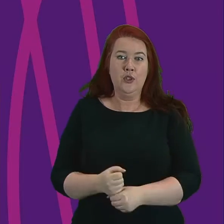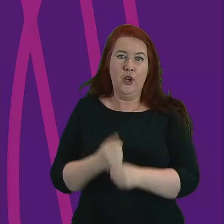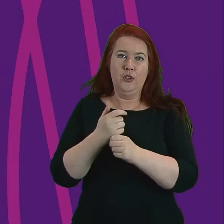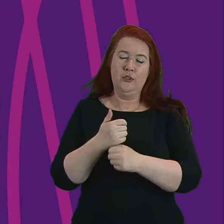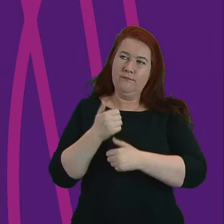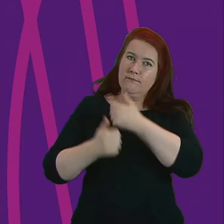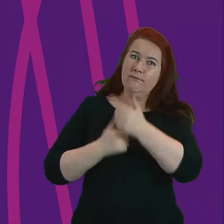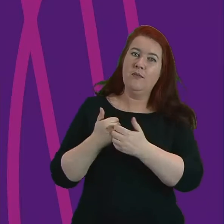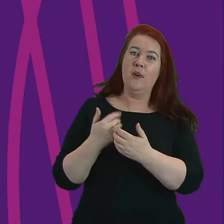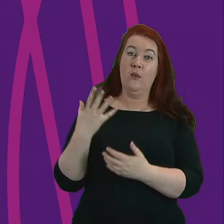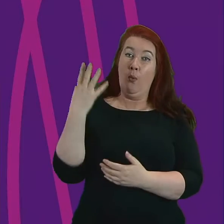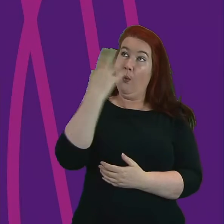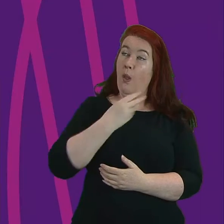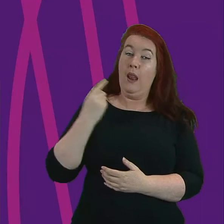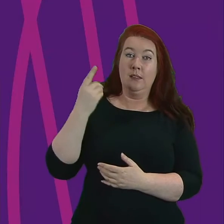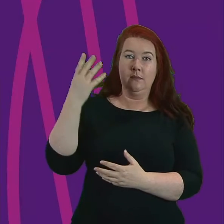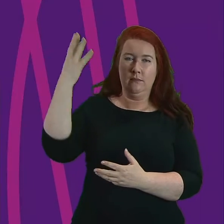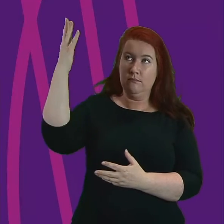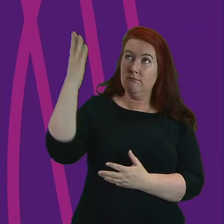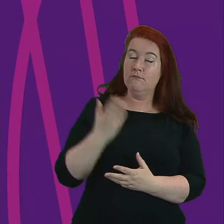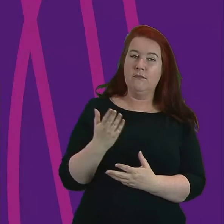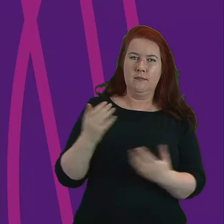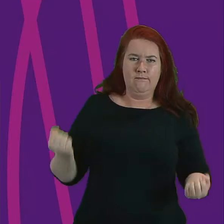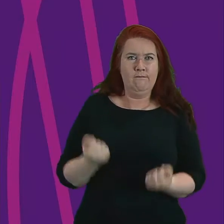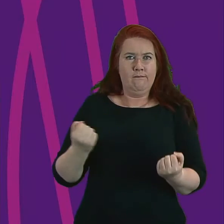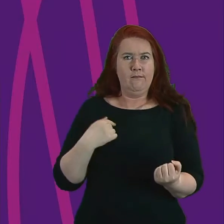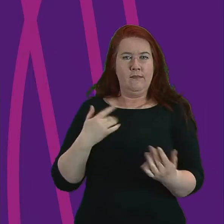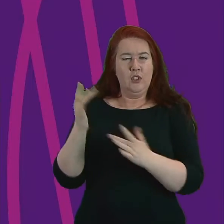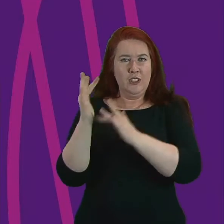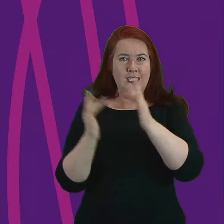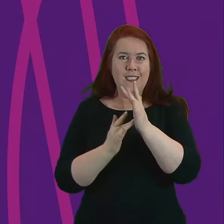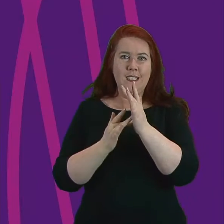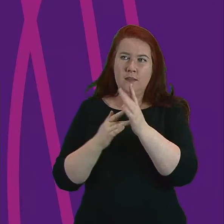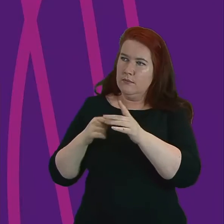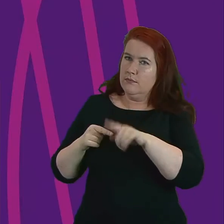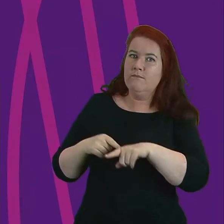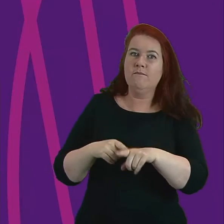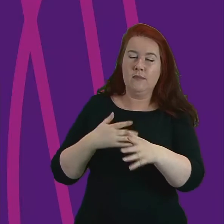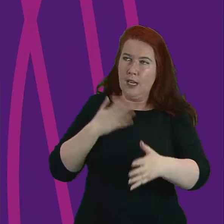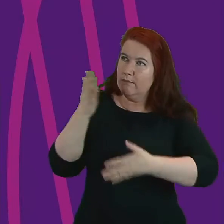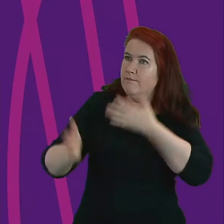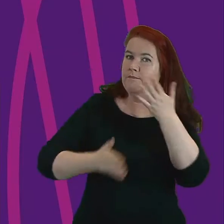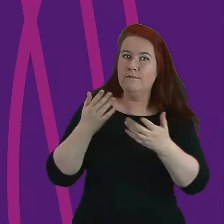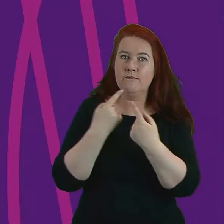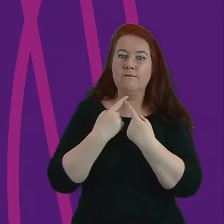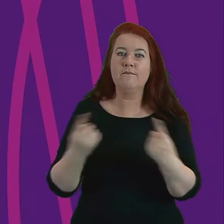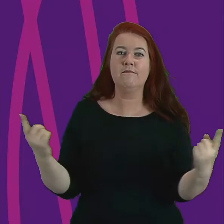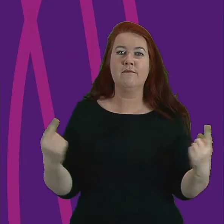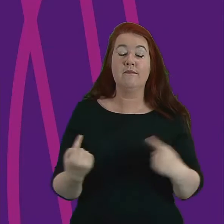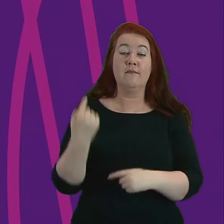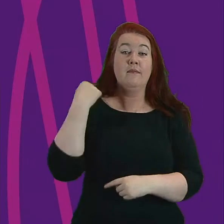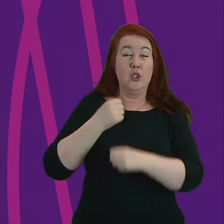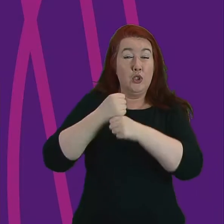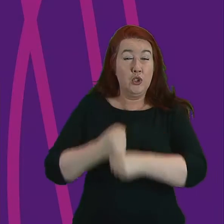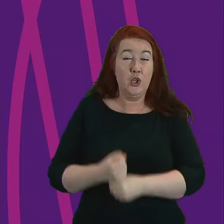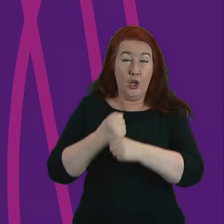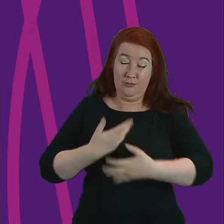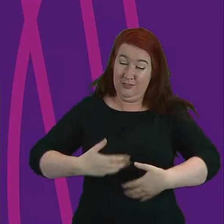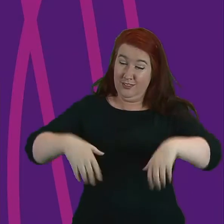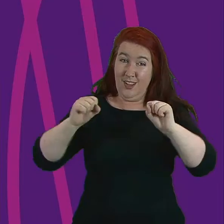came and empowered the followers of Jesus to go and preach the good news. This is when the church began, nearly 2,000 years